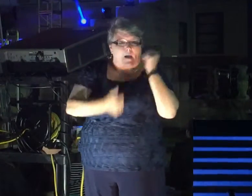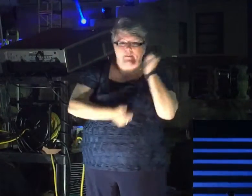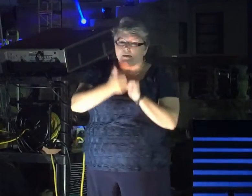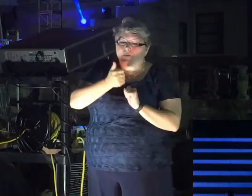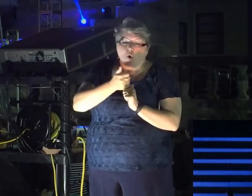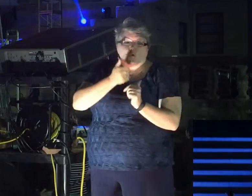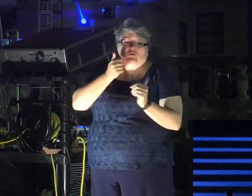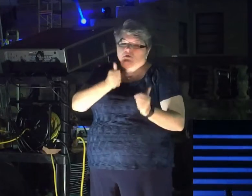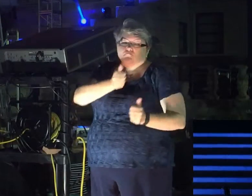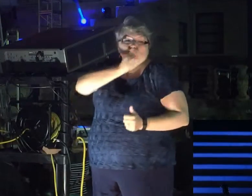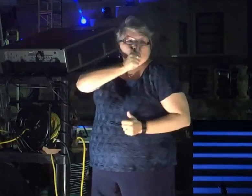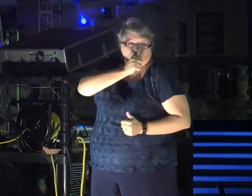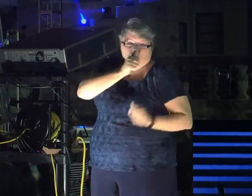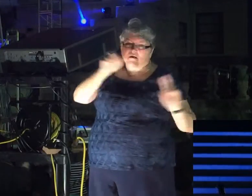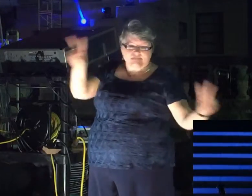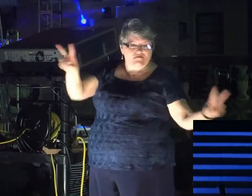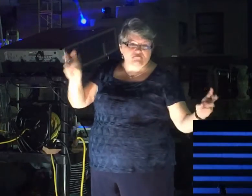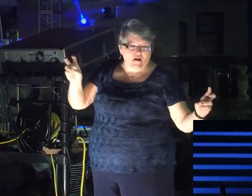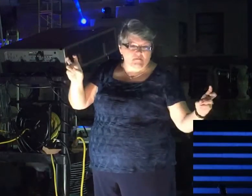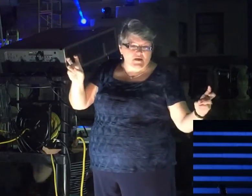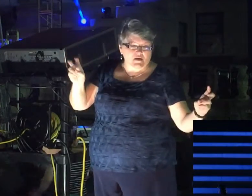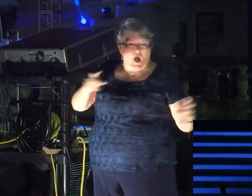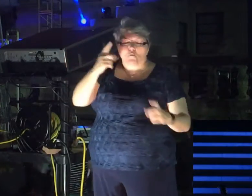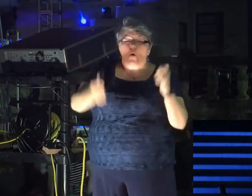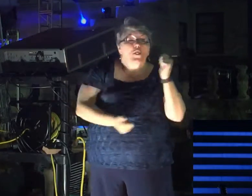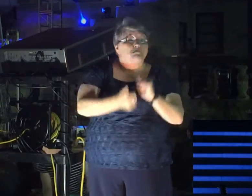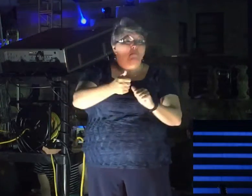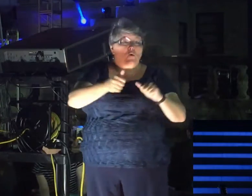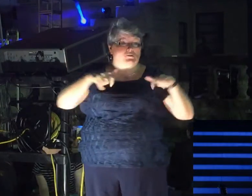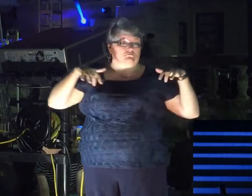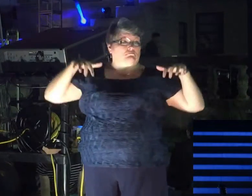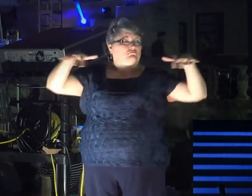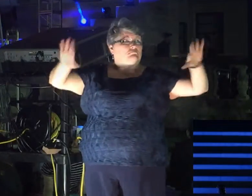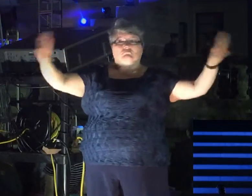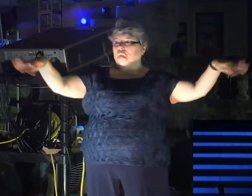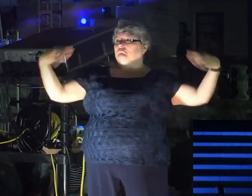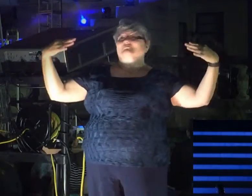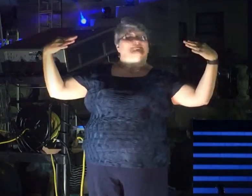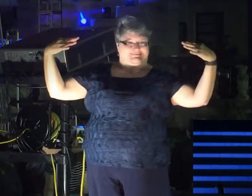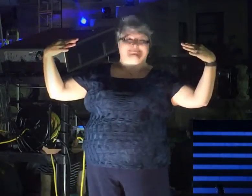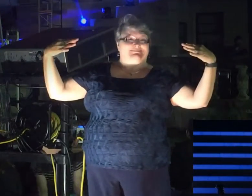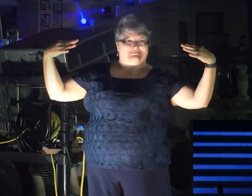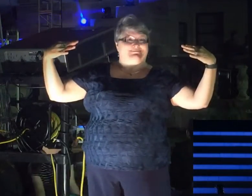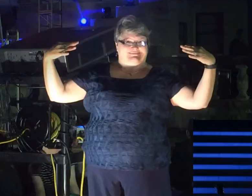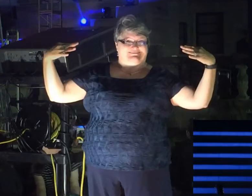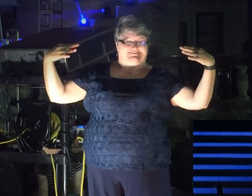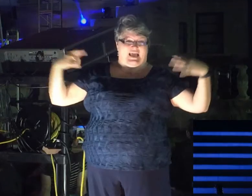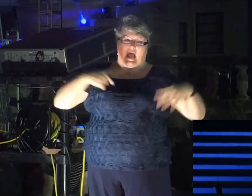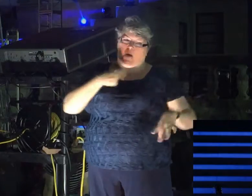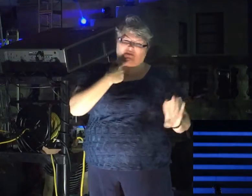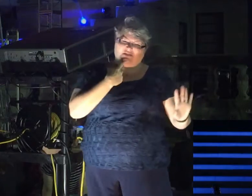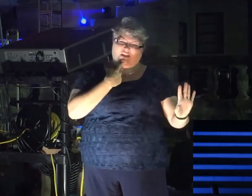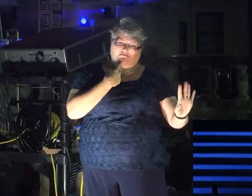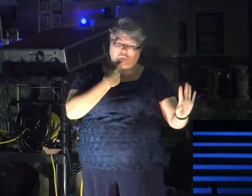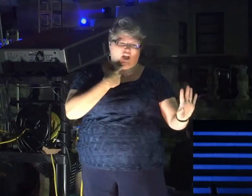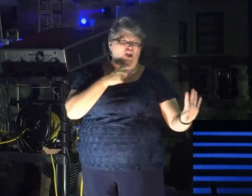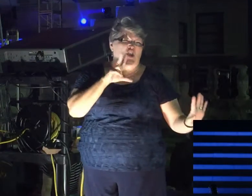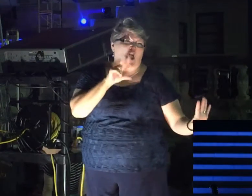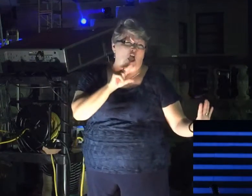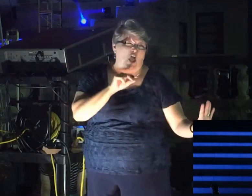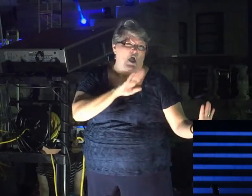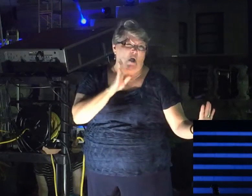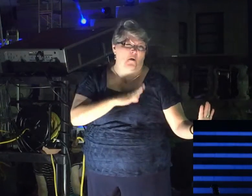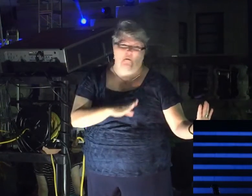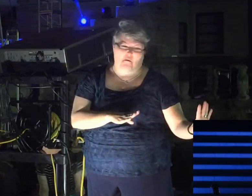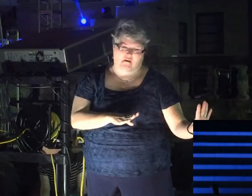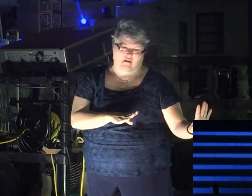will be talking about the most intimate of topics on one of the most public of spaces on campus, I would have